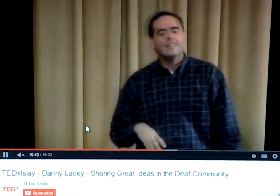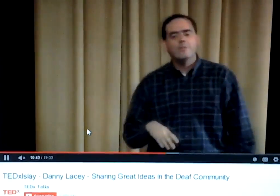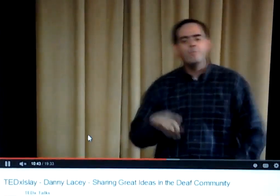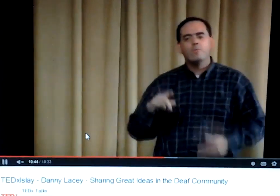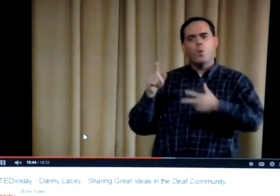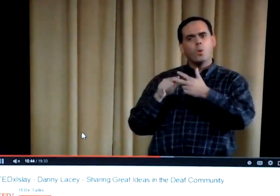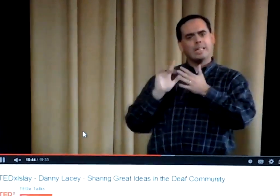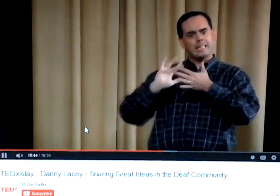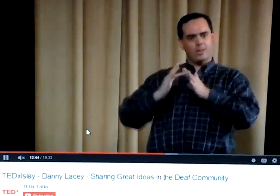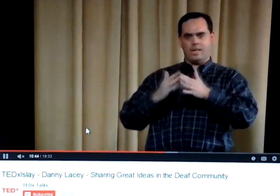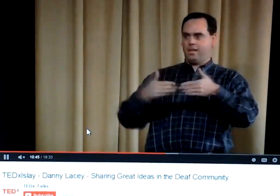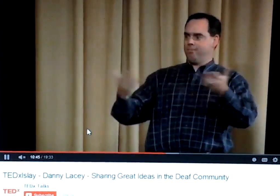Early 80s, I remember